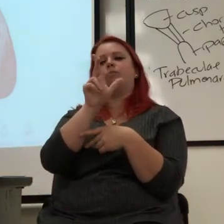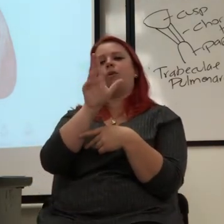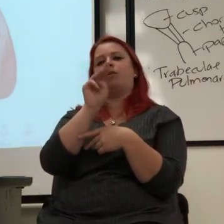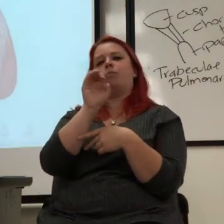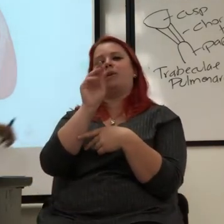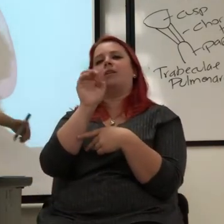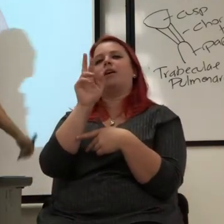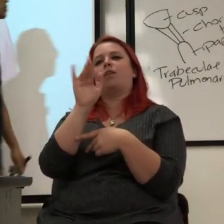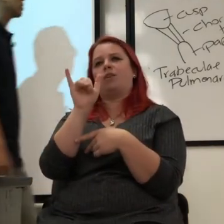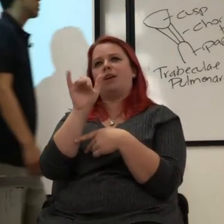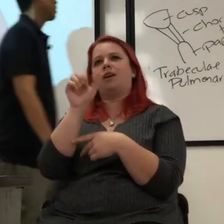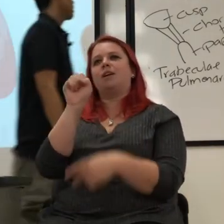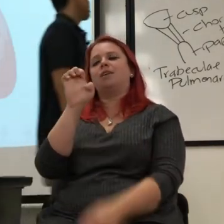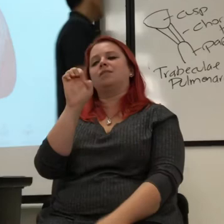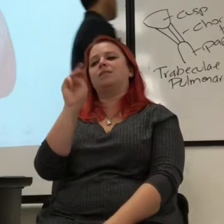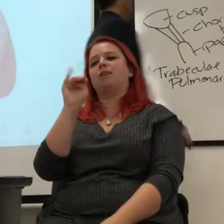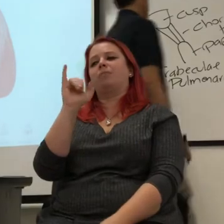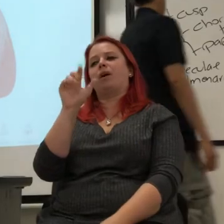write that down too.